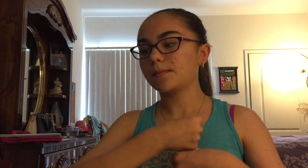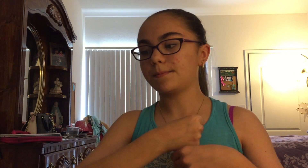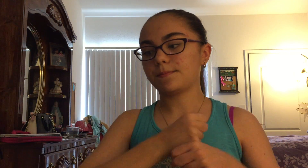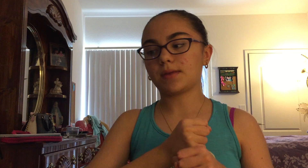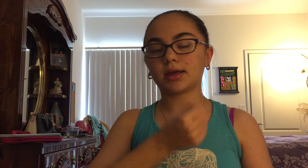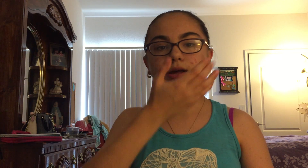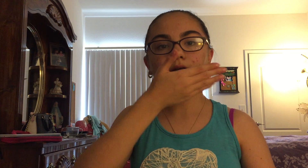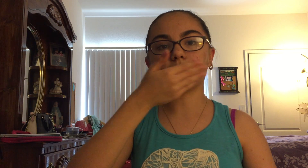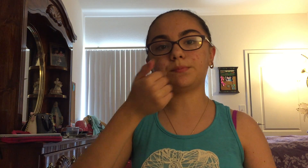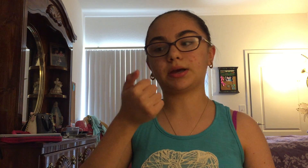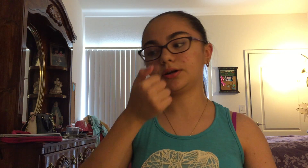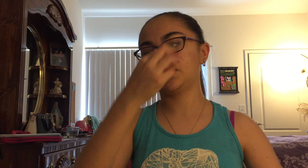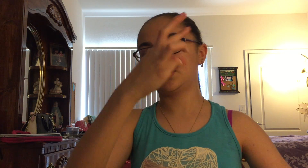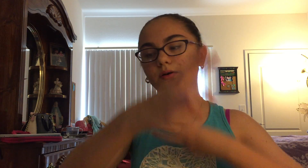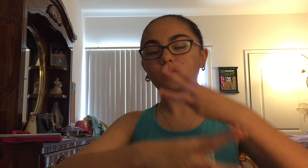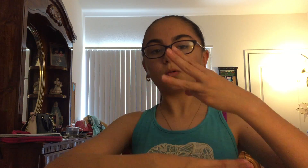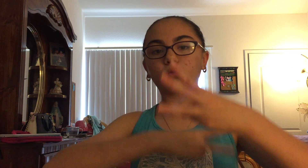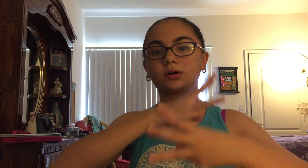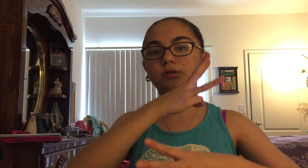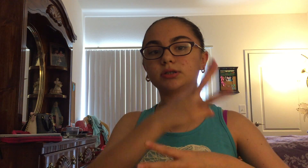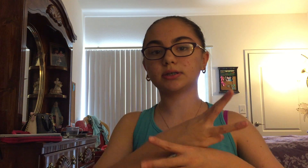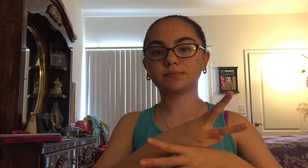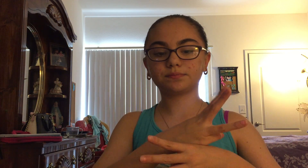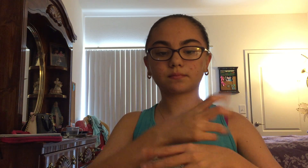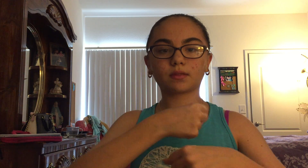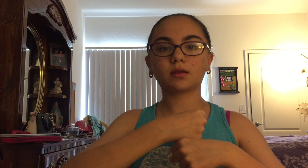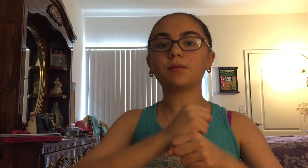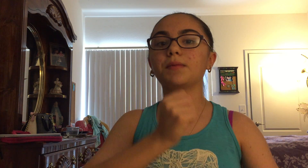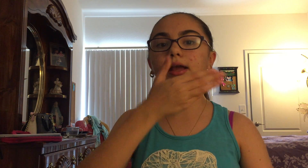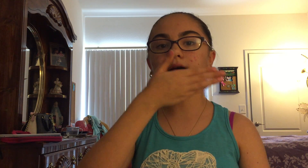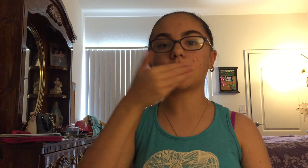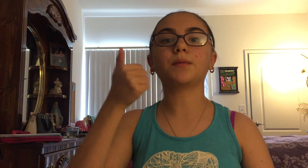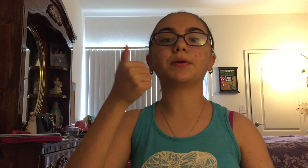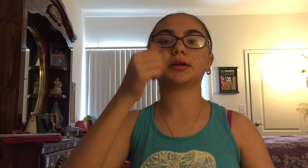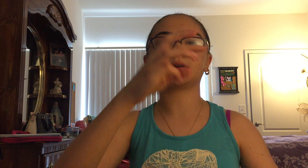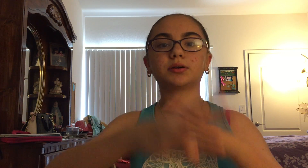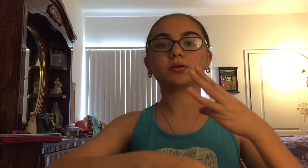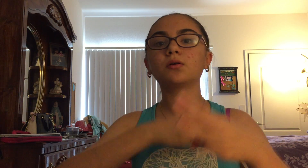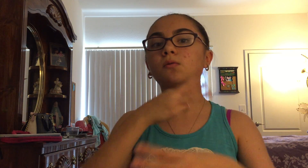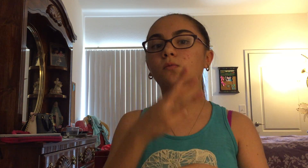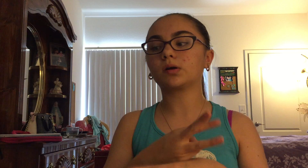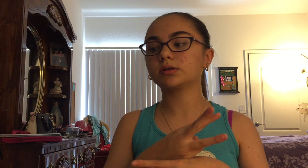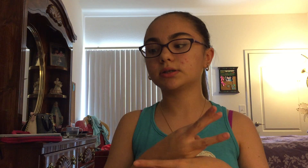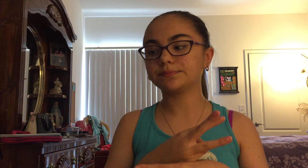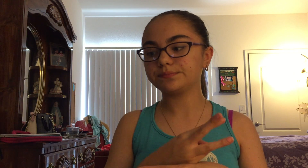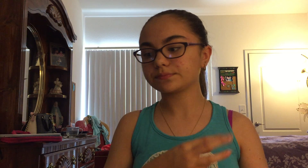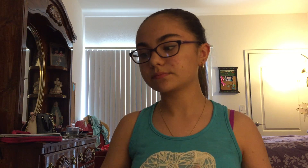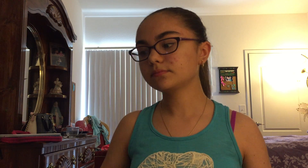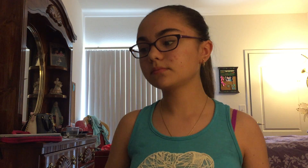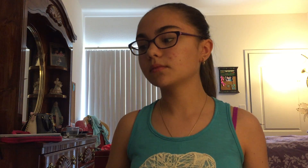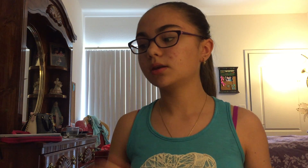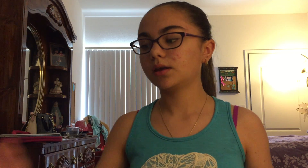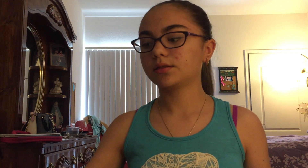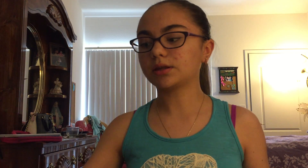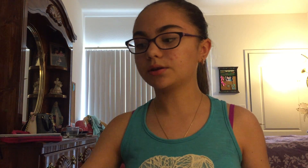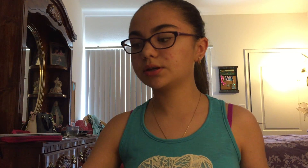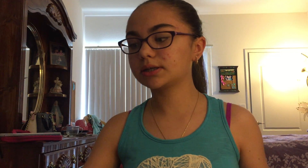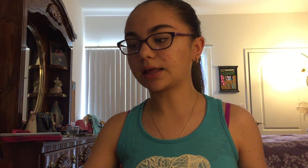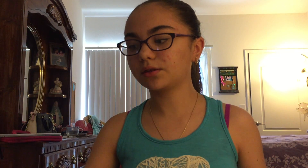making make a better world make a better world then you just sign